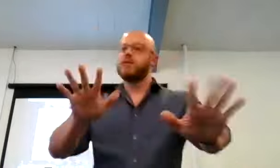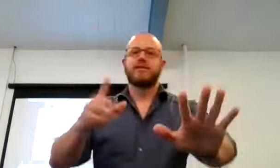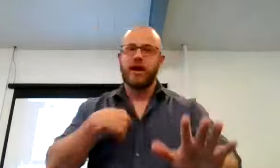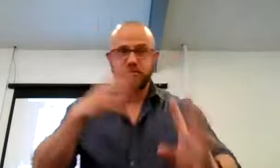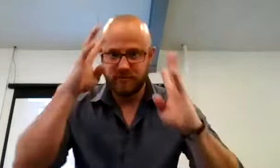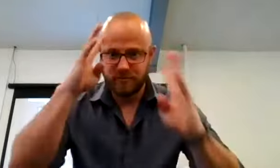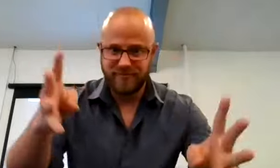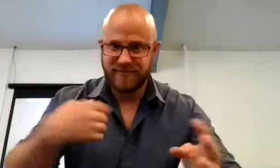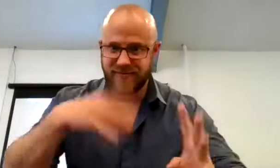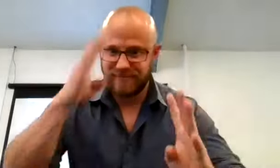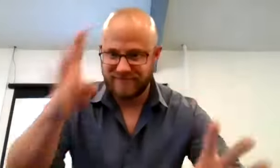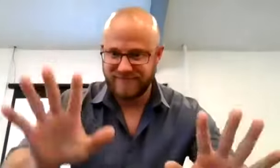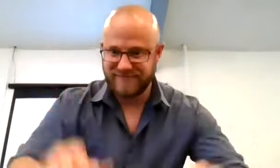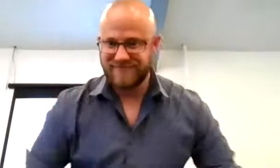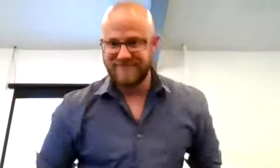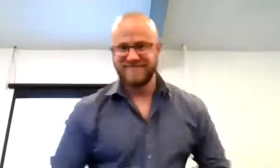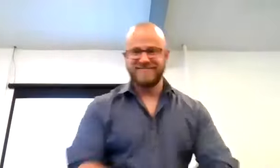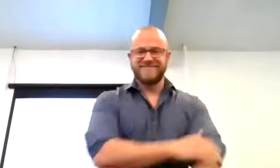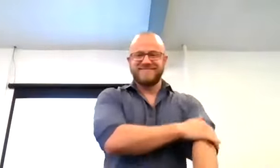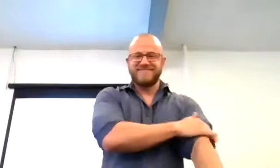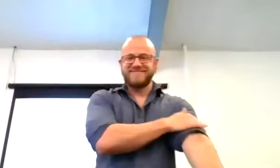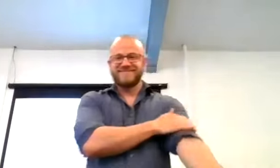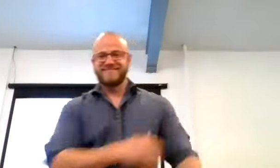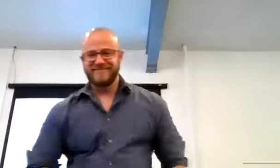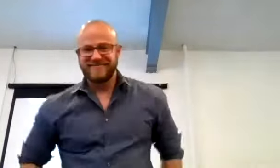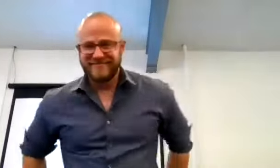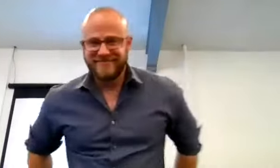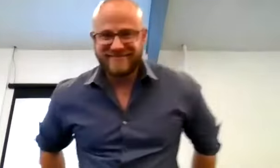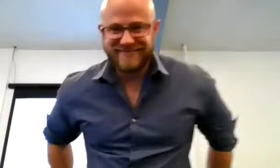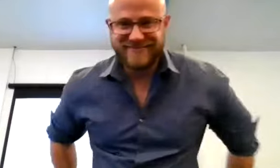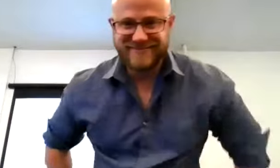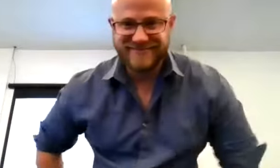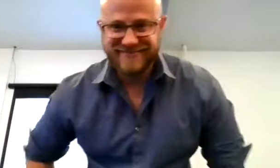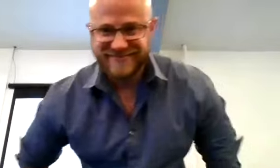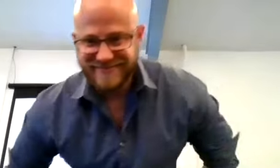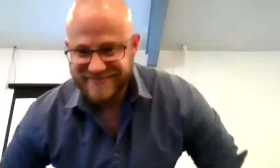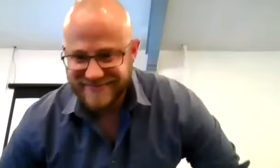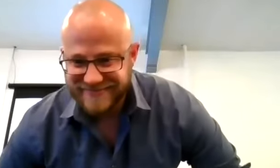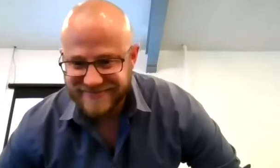or replace it with touch. I don't know, I'm creating stuff, I'm just making up stuff, I don't know.